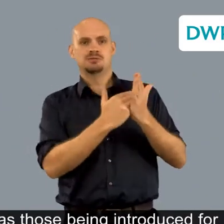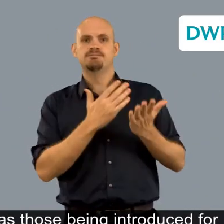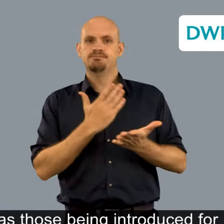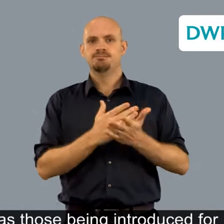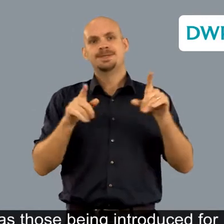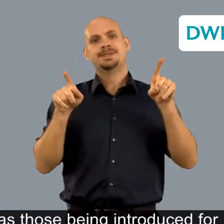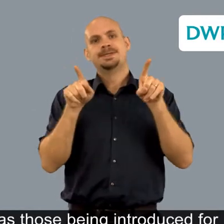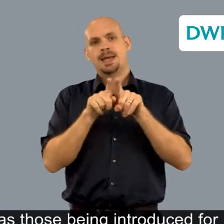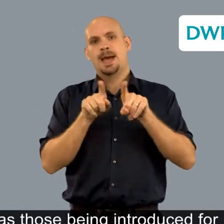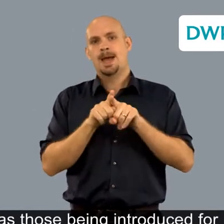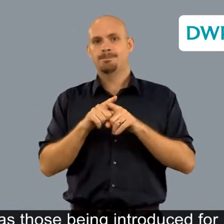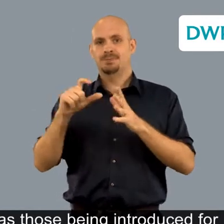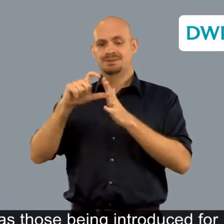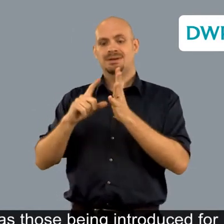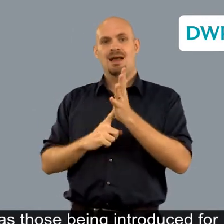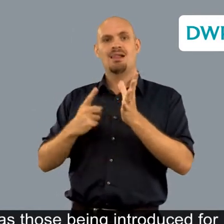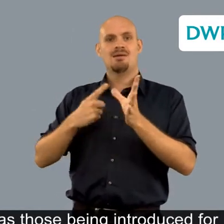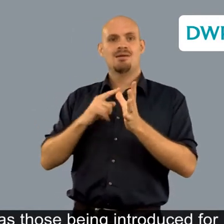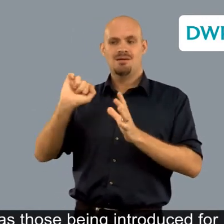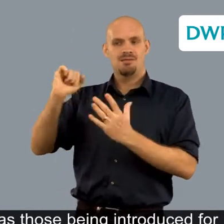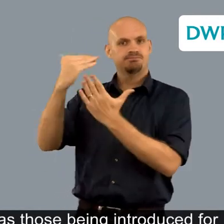for Disability Living Allowance, DLA.